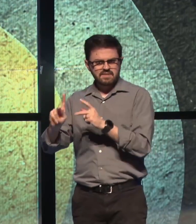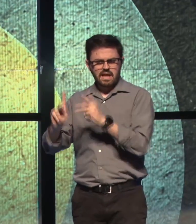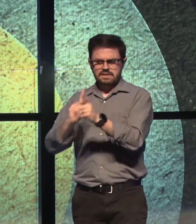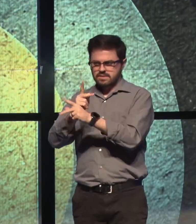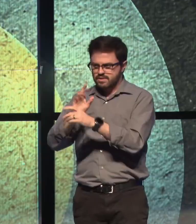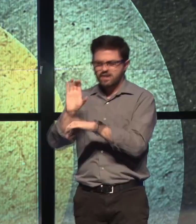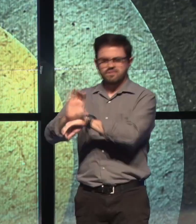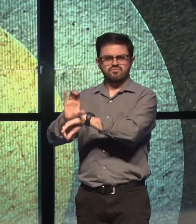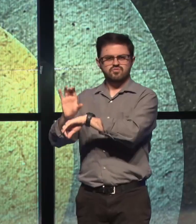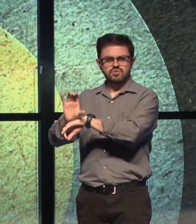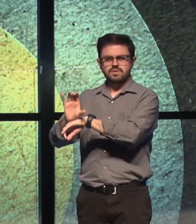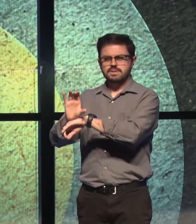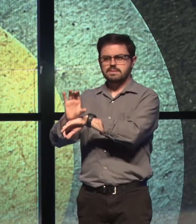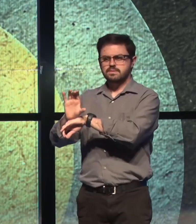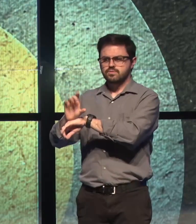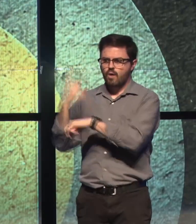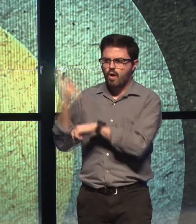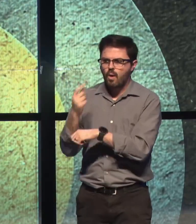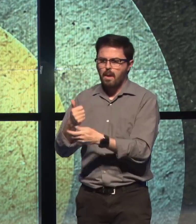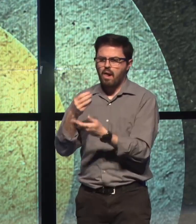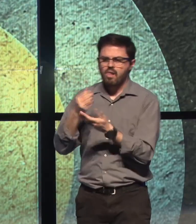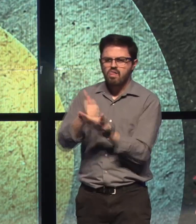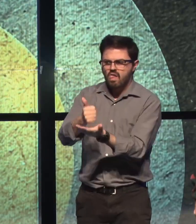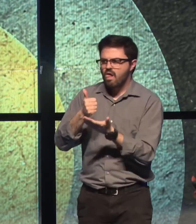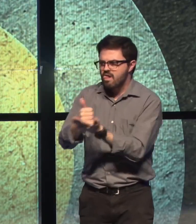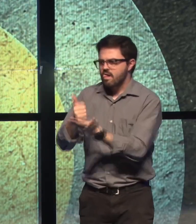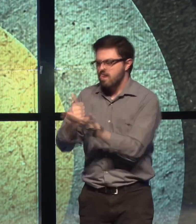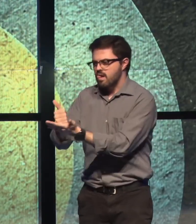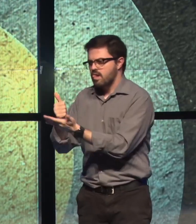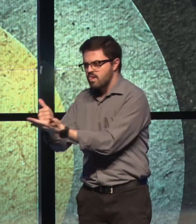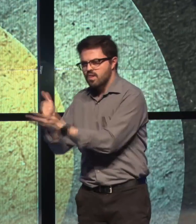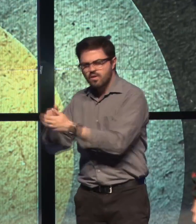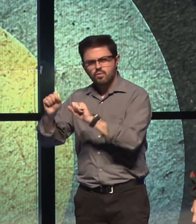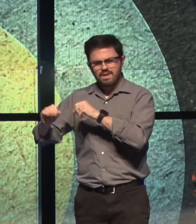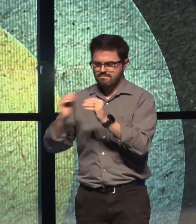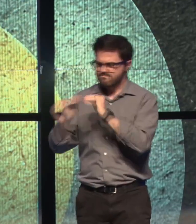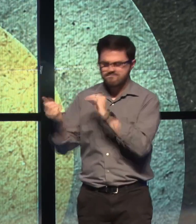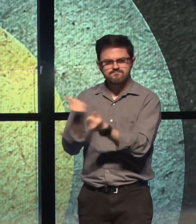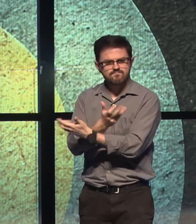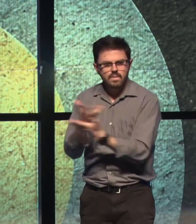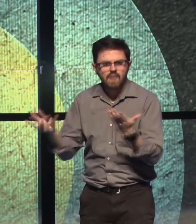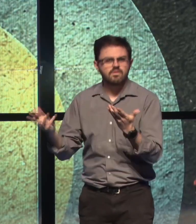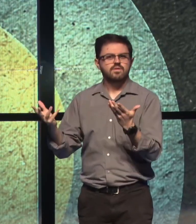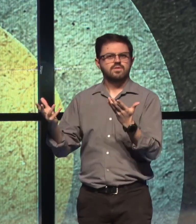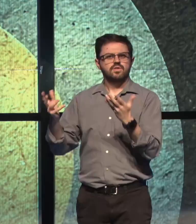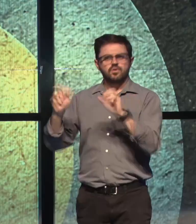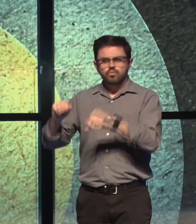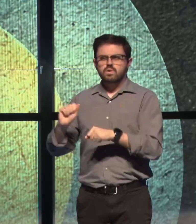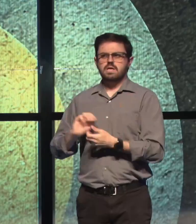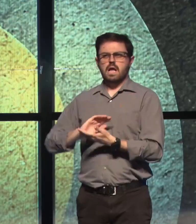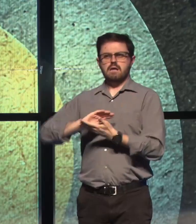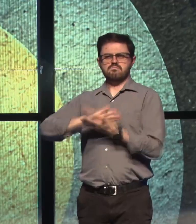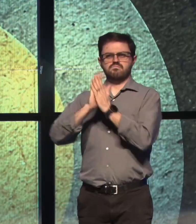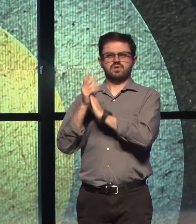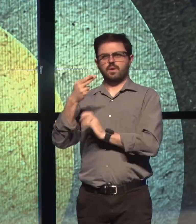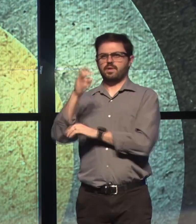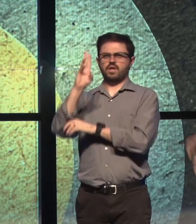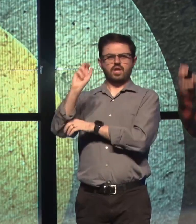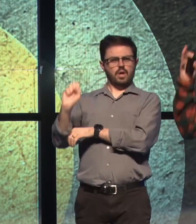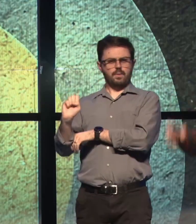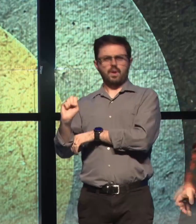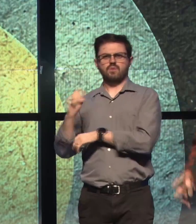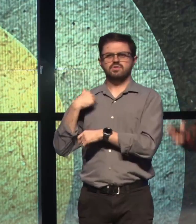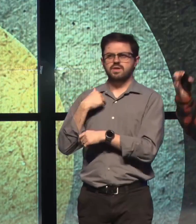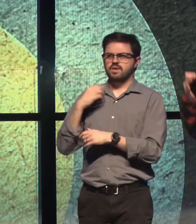live in a hyper-them space, that we can fix every problem. We can be the heroes. We can be empowered by God. And we are here to fix